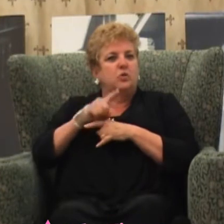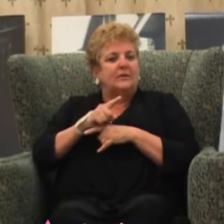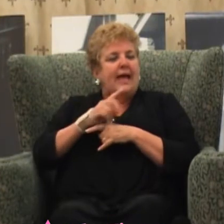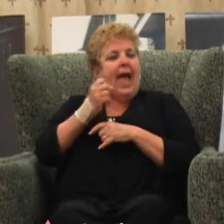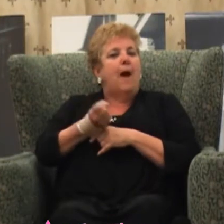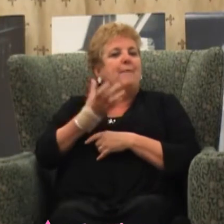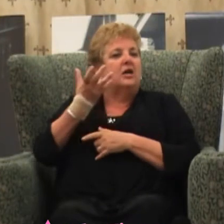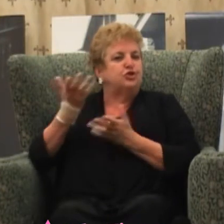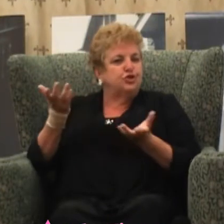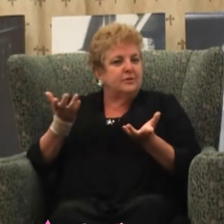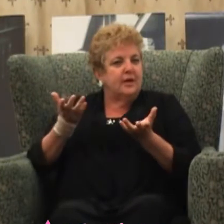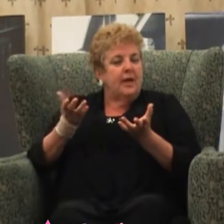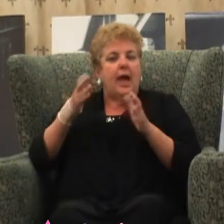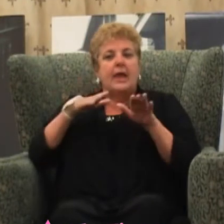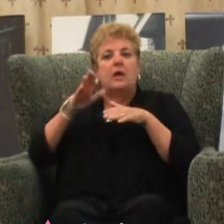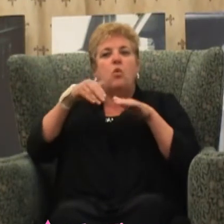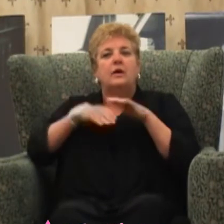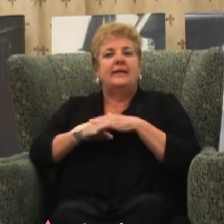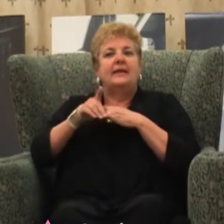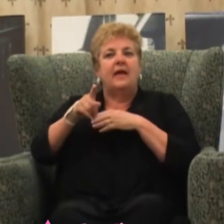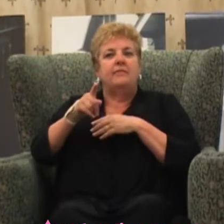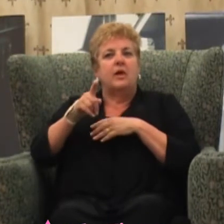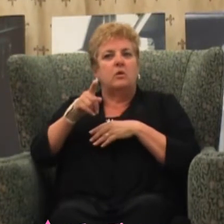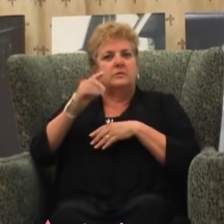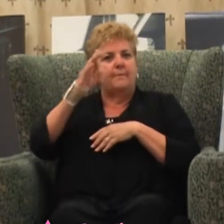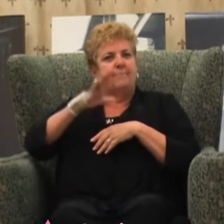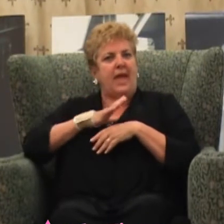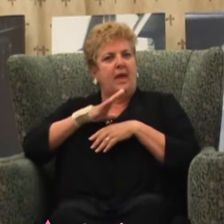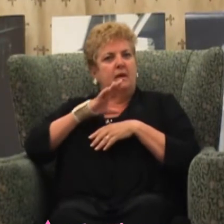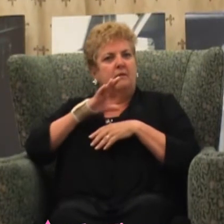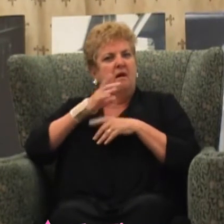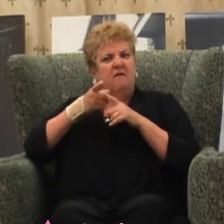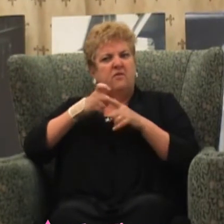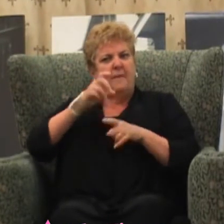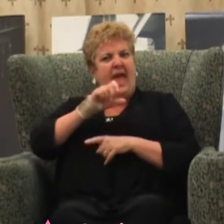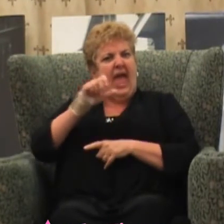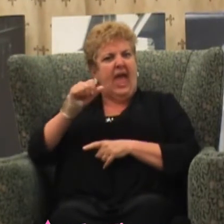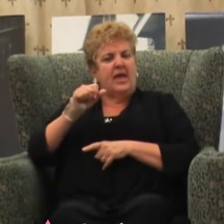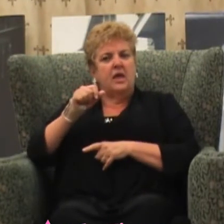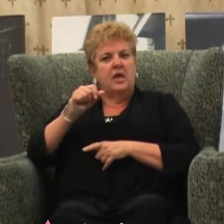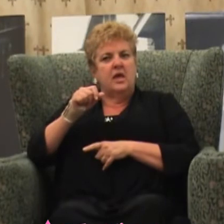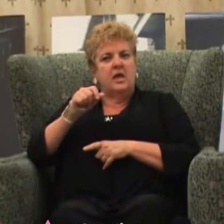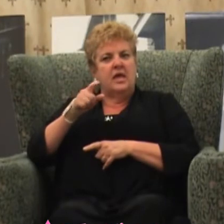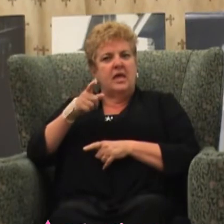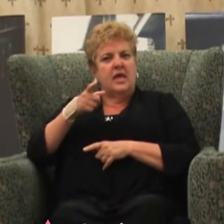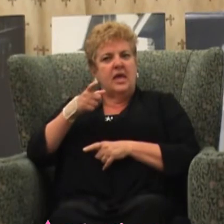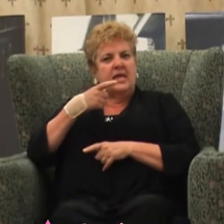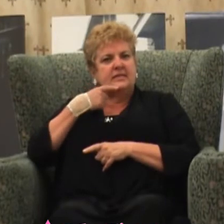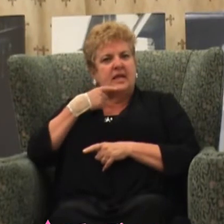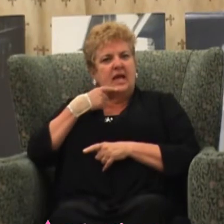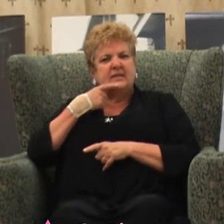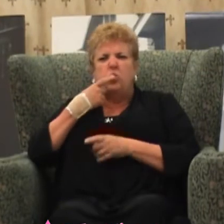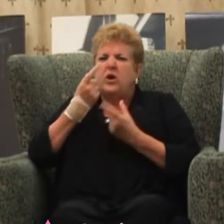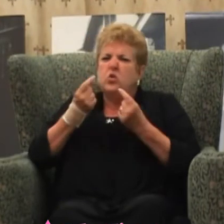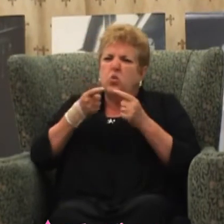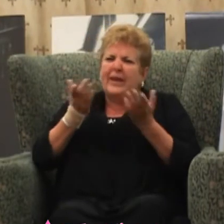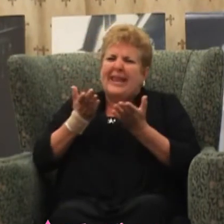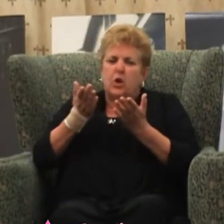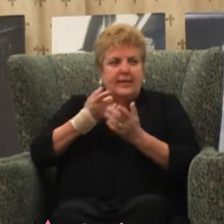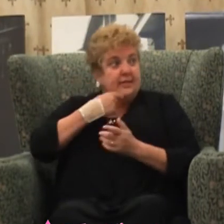that liquor store, and there's a guy I know from AA behind the counter. I said, "What are you doing here?" He said, "No, what are you doing here?" Well, I just came to get